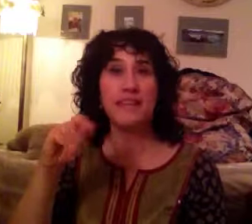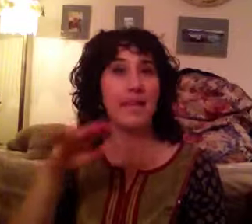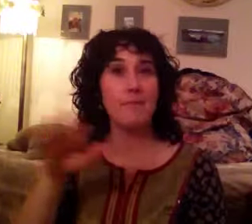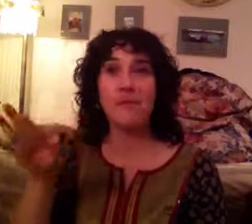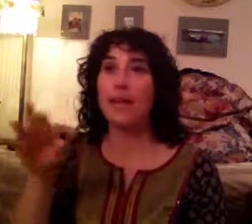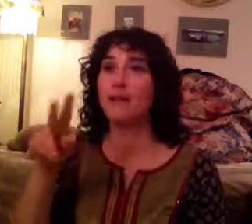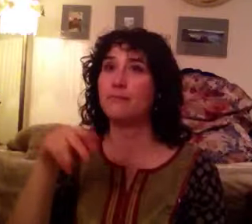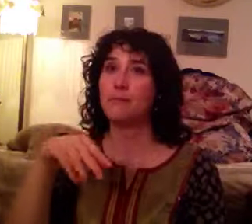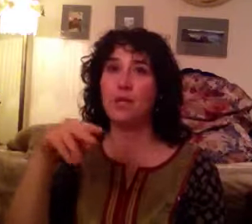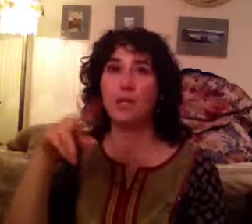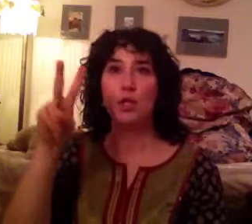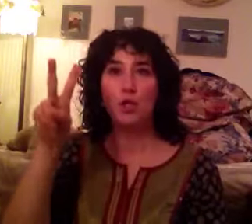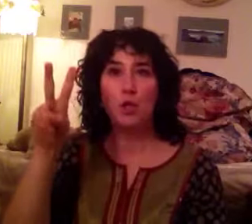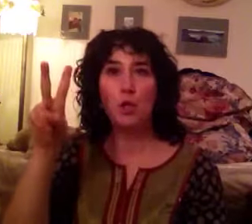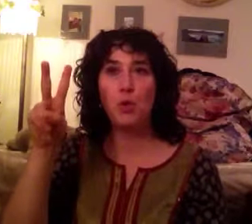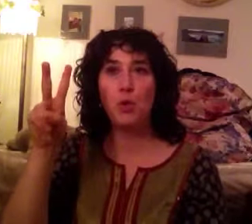Same thing,